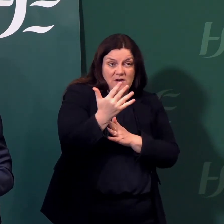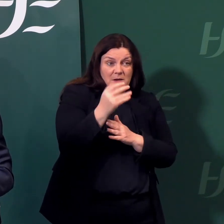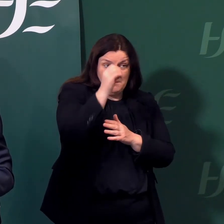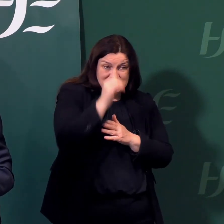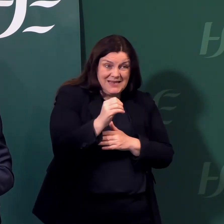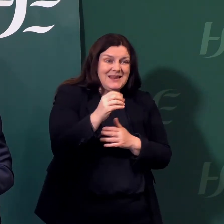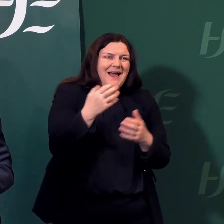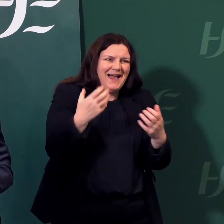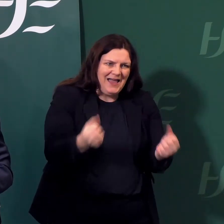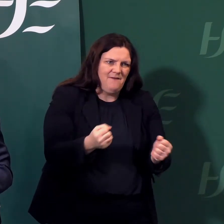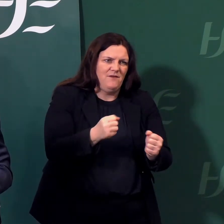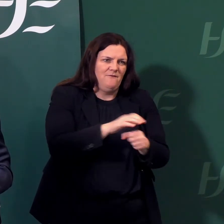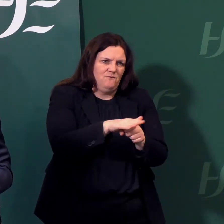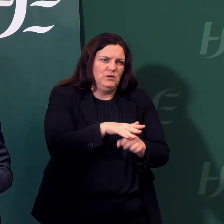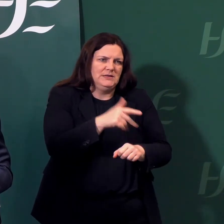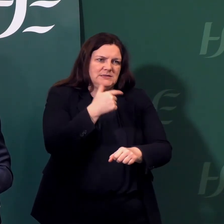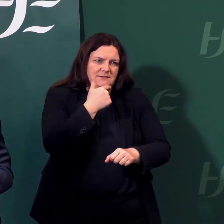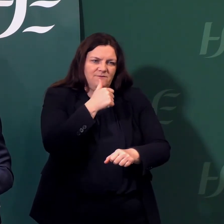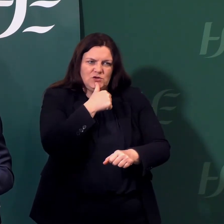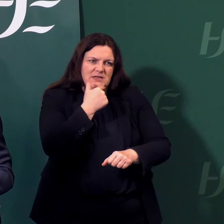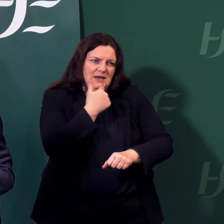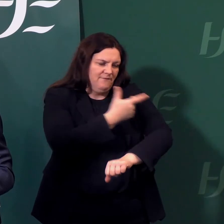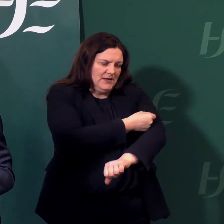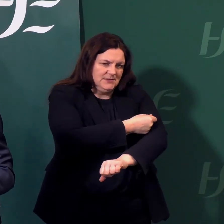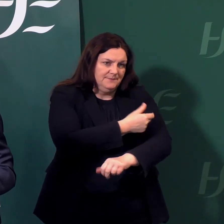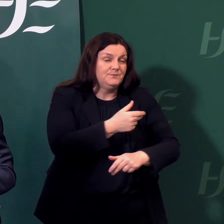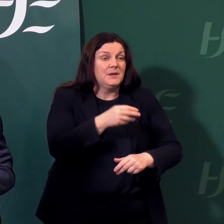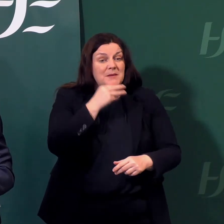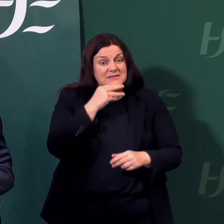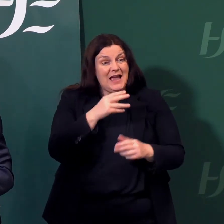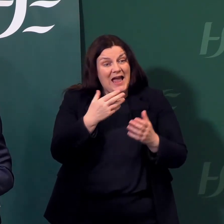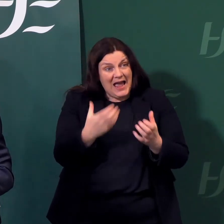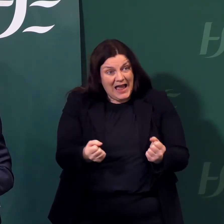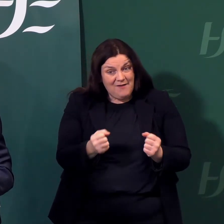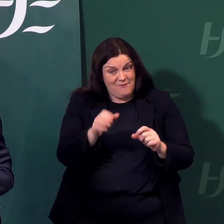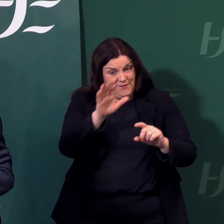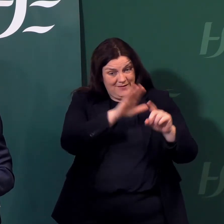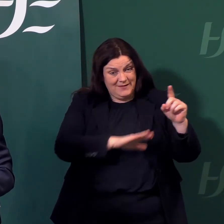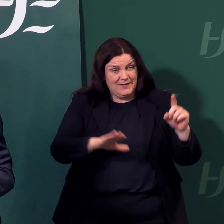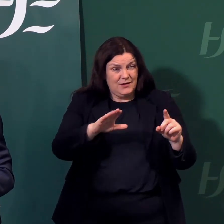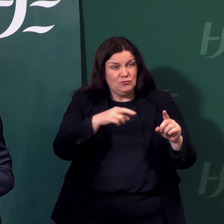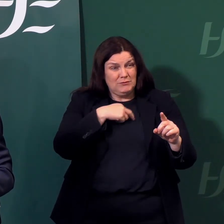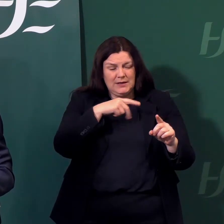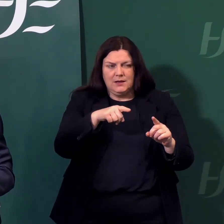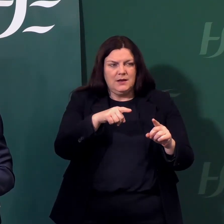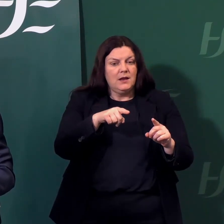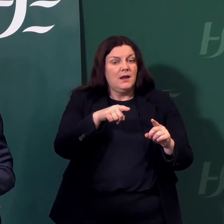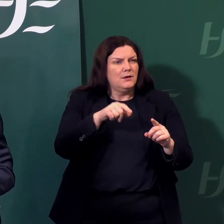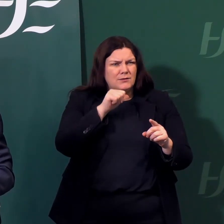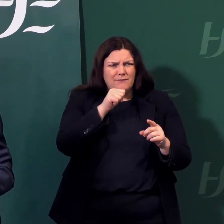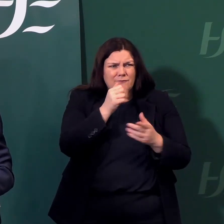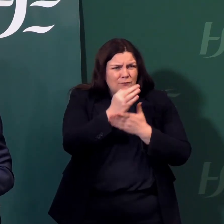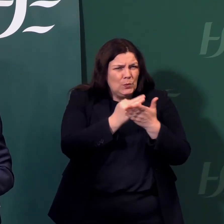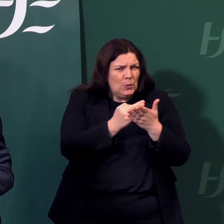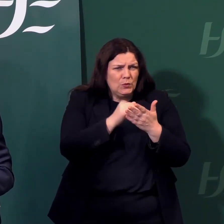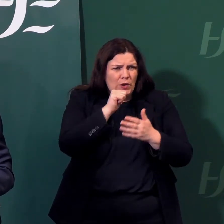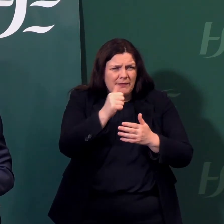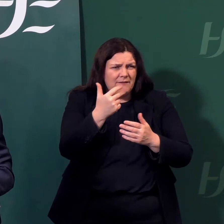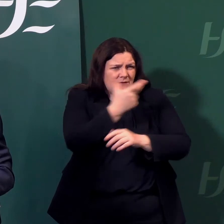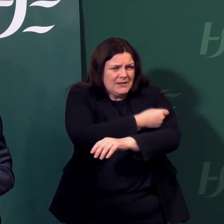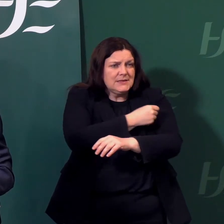vaccinated. So those who are unvaccinated are highly disproportionately represented in our